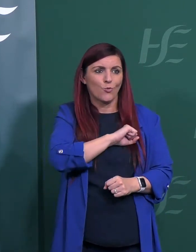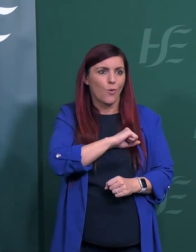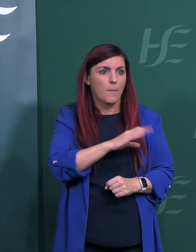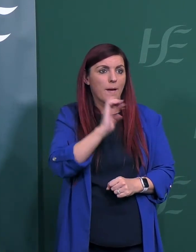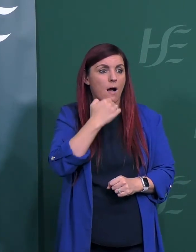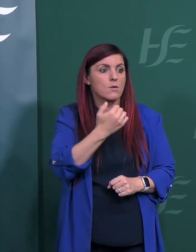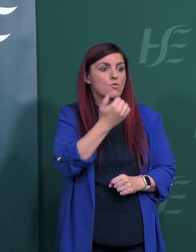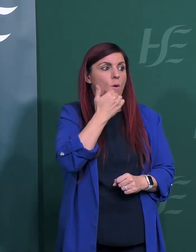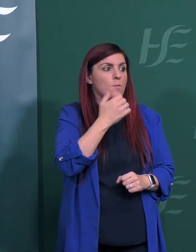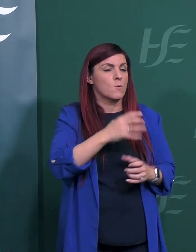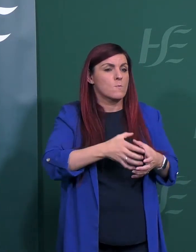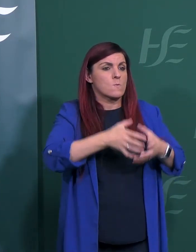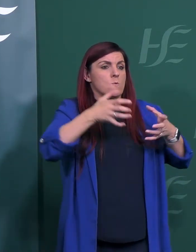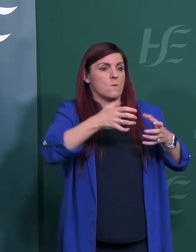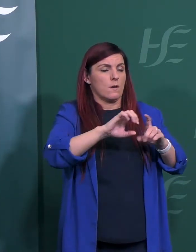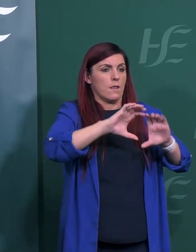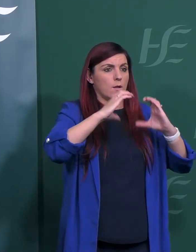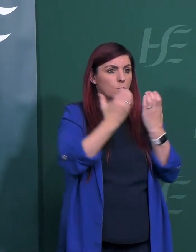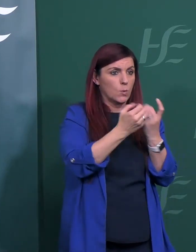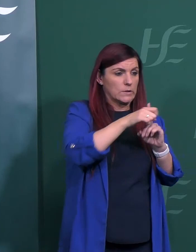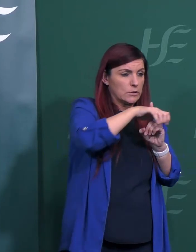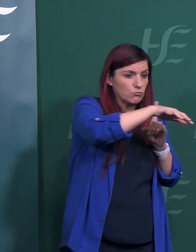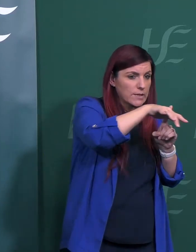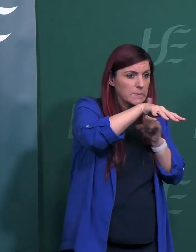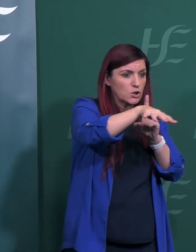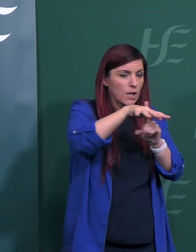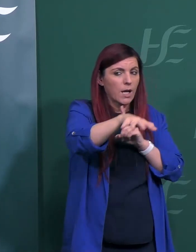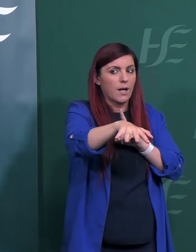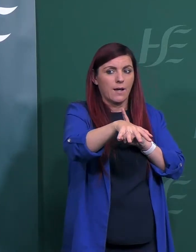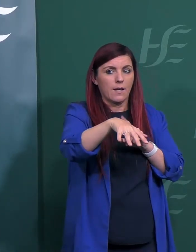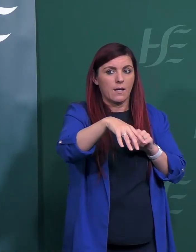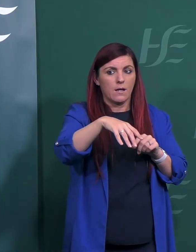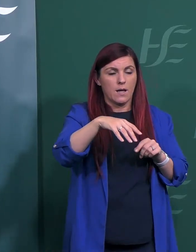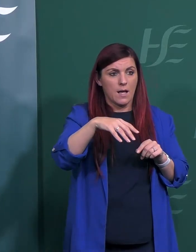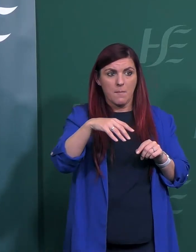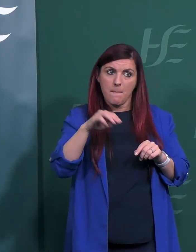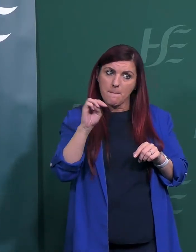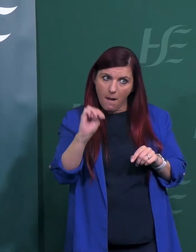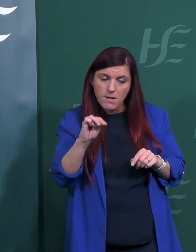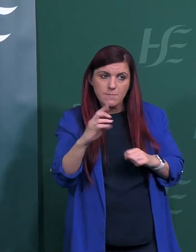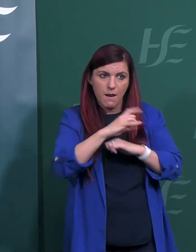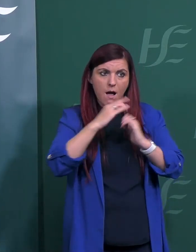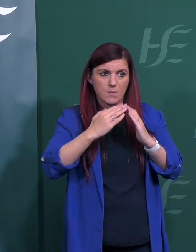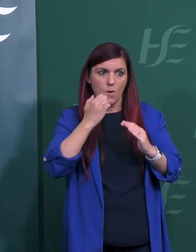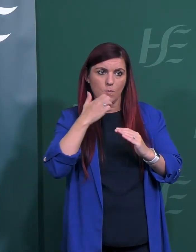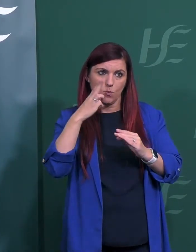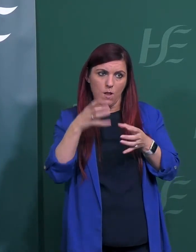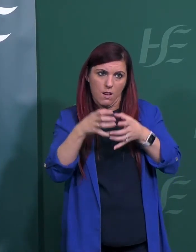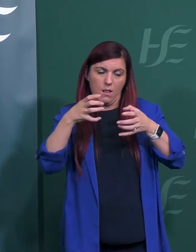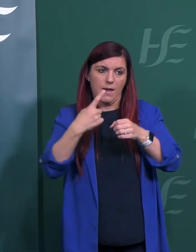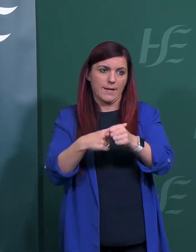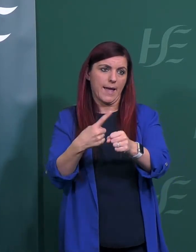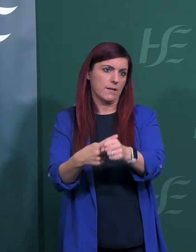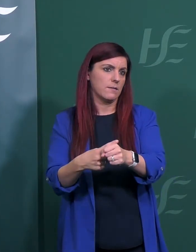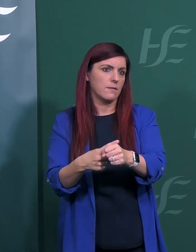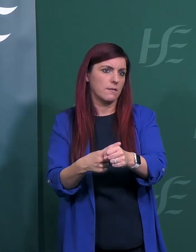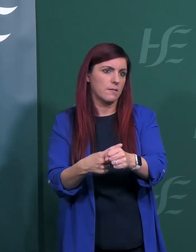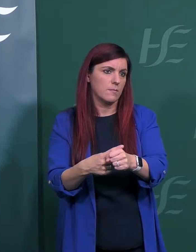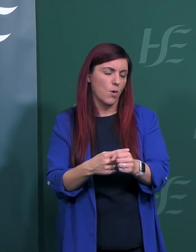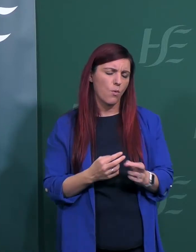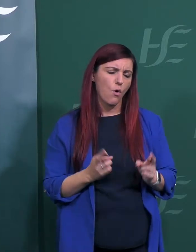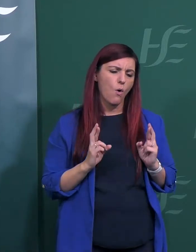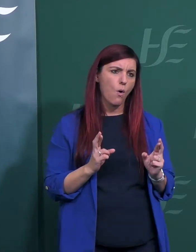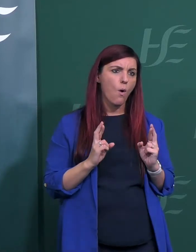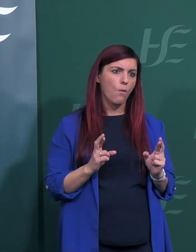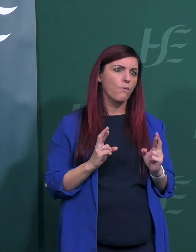numbers that we're seeing and the transmission levels in the community that will start to rise again. But we would recognise that thankfully, hopefully, that is